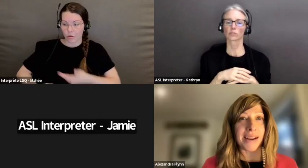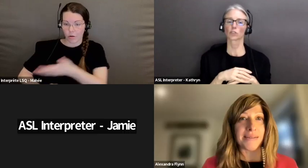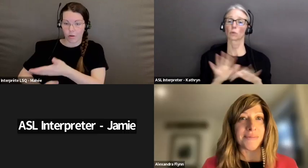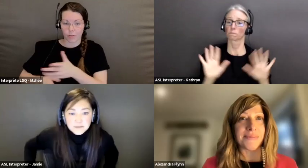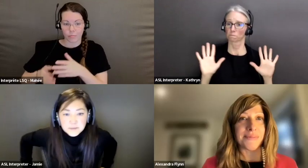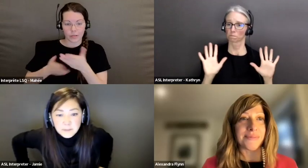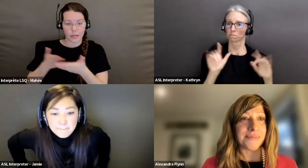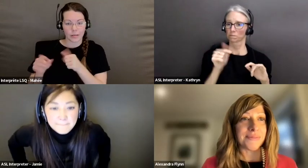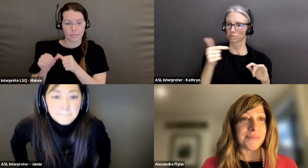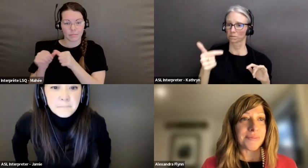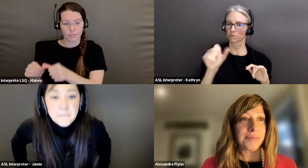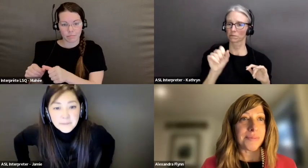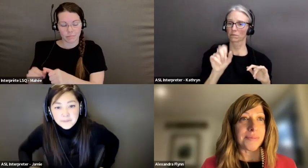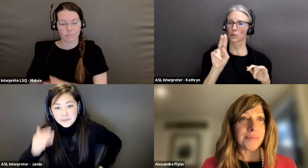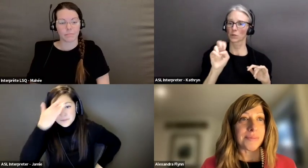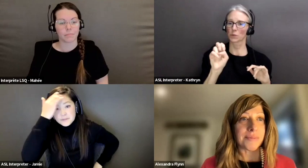Sue Ann.